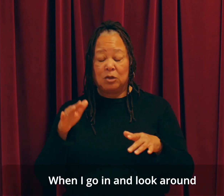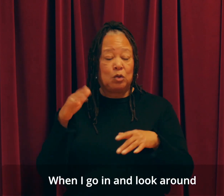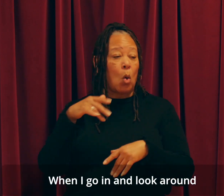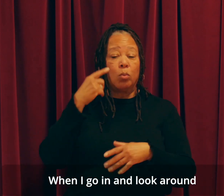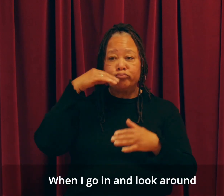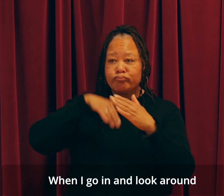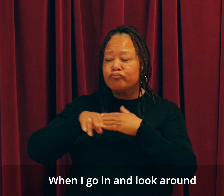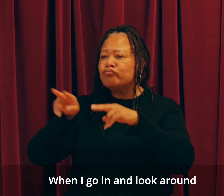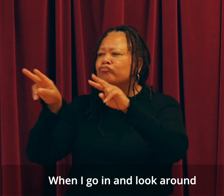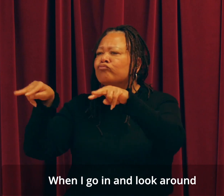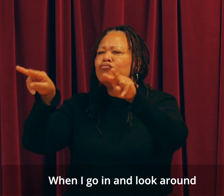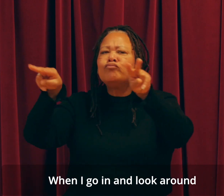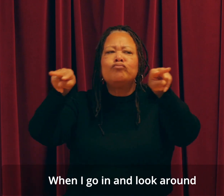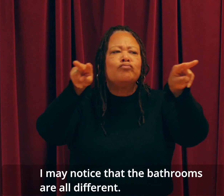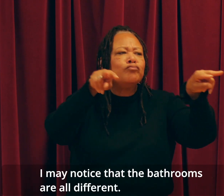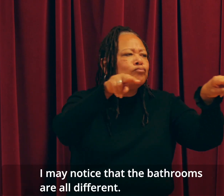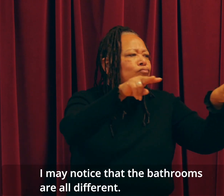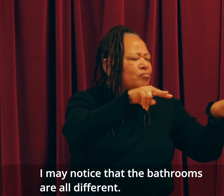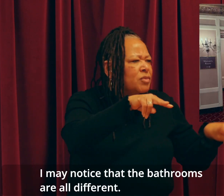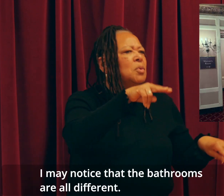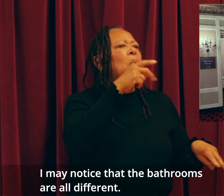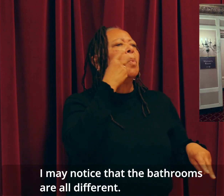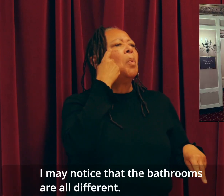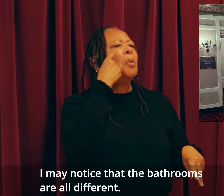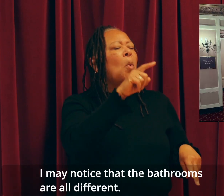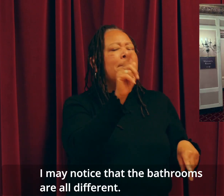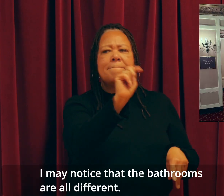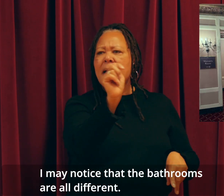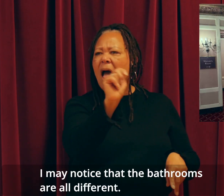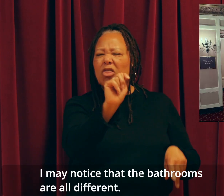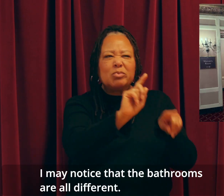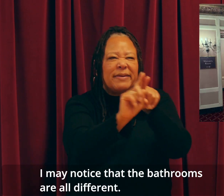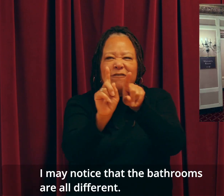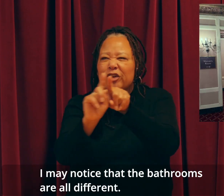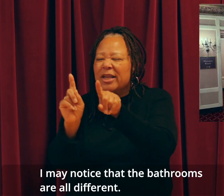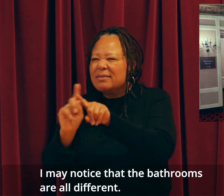When I go in and I look around, I may notice that the bathrooms are all different.